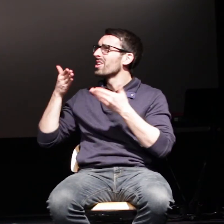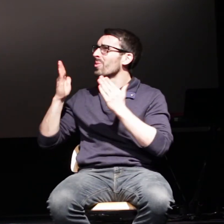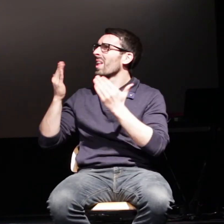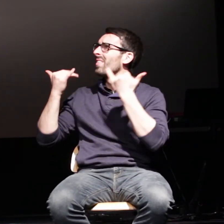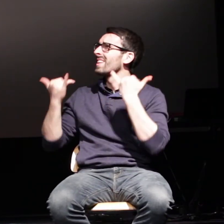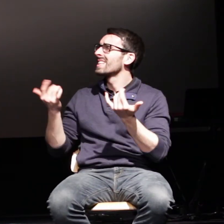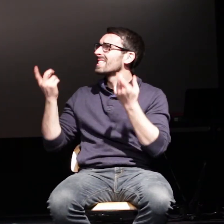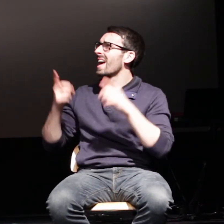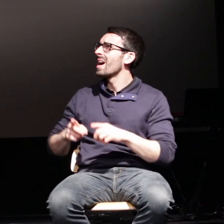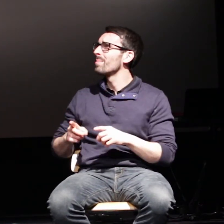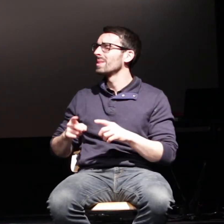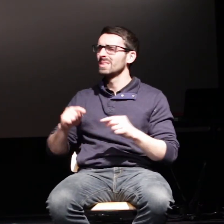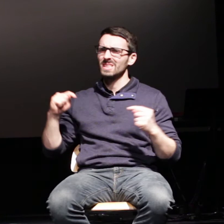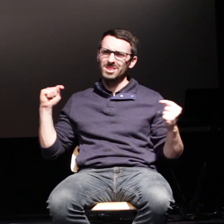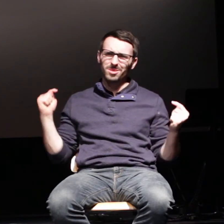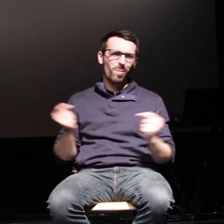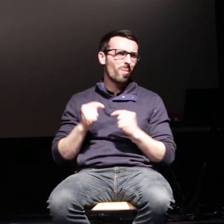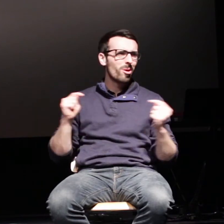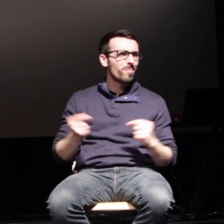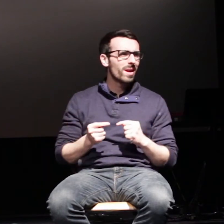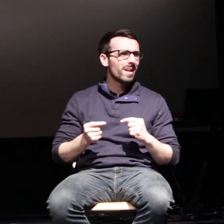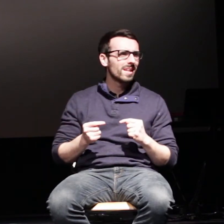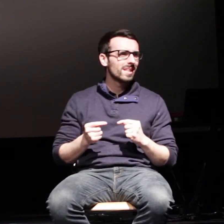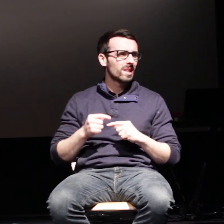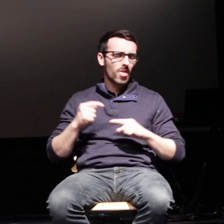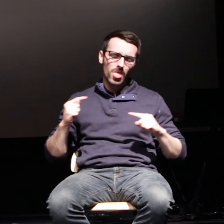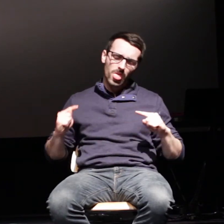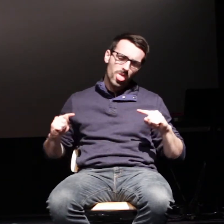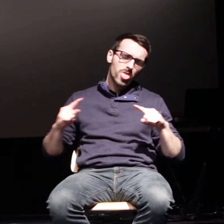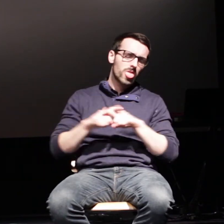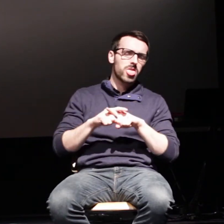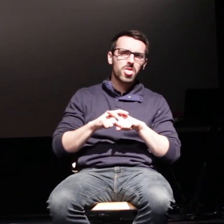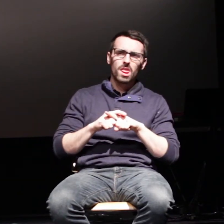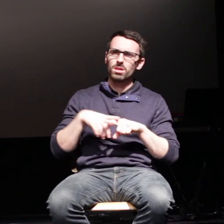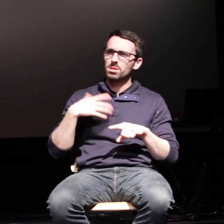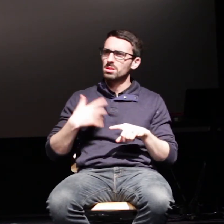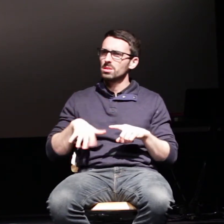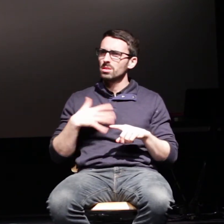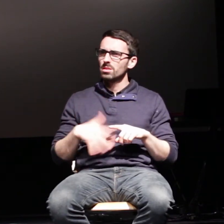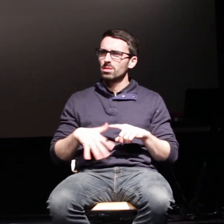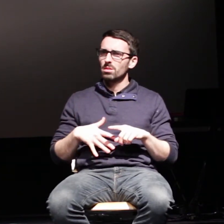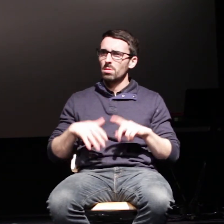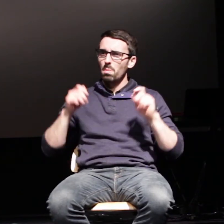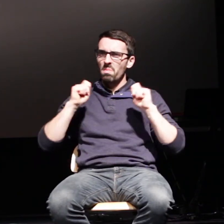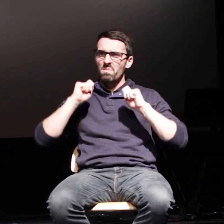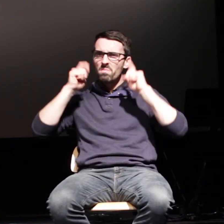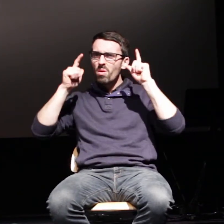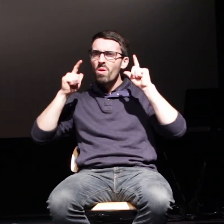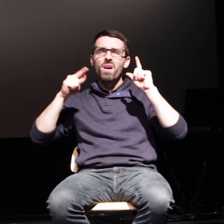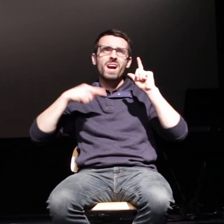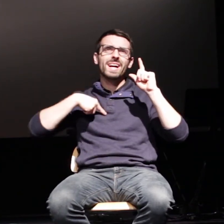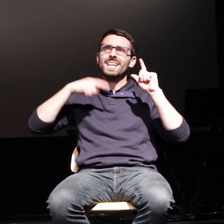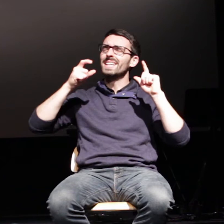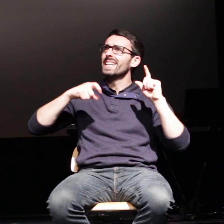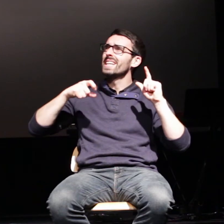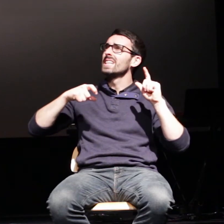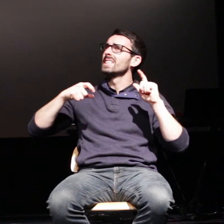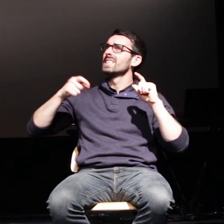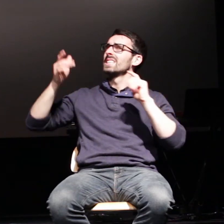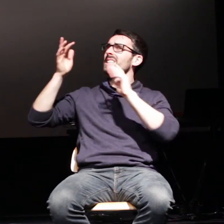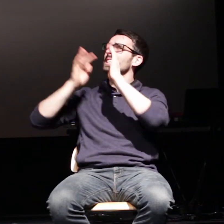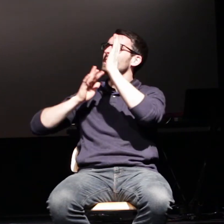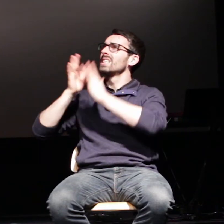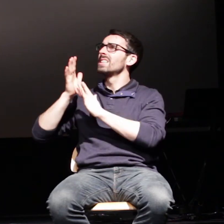And pain has intersected your life. It's woken you up and made you realize your need. And you're trying your best to